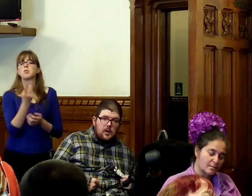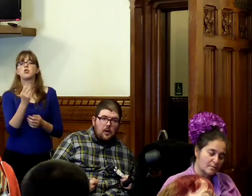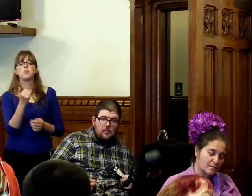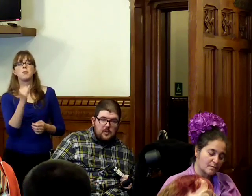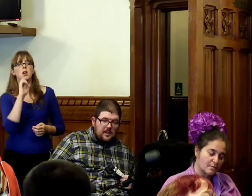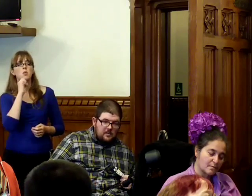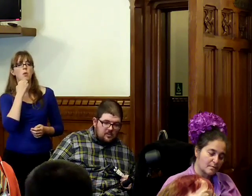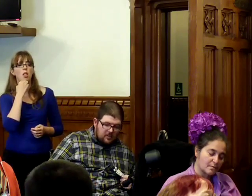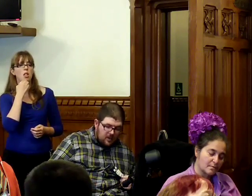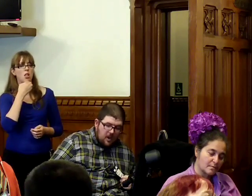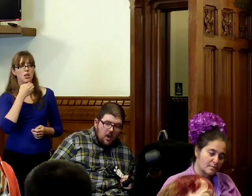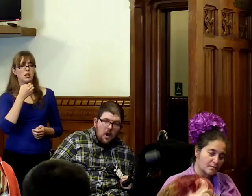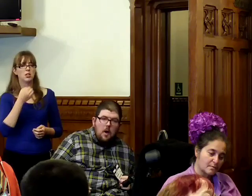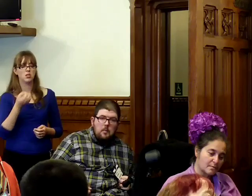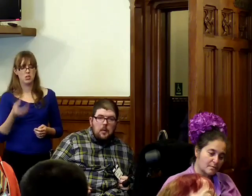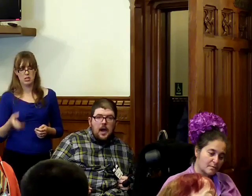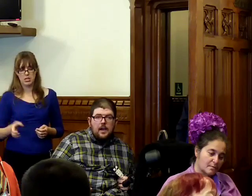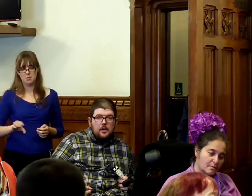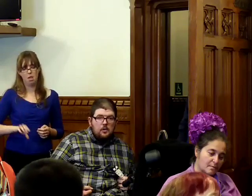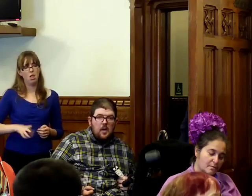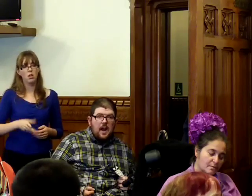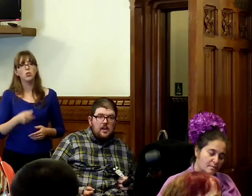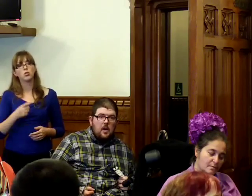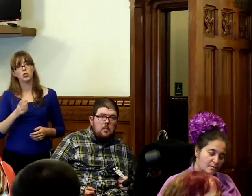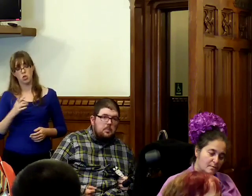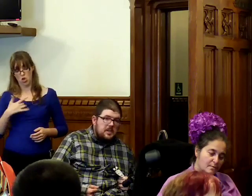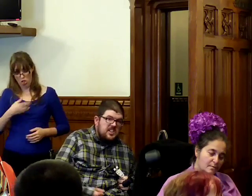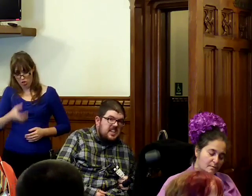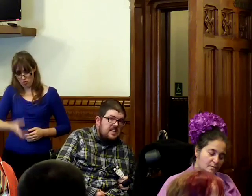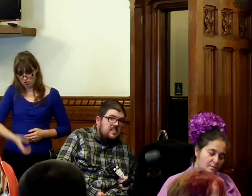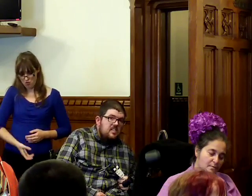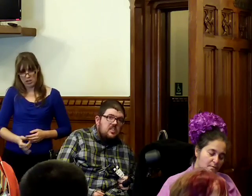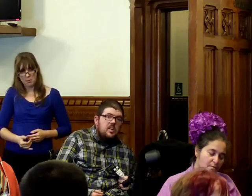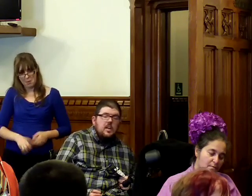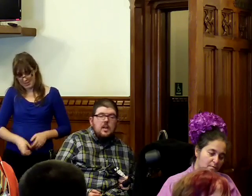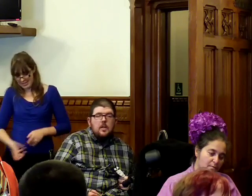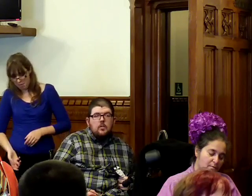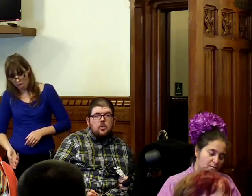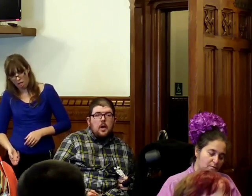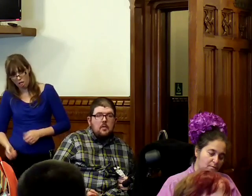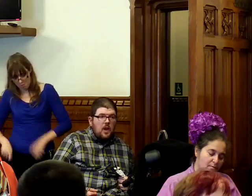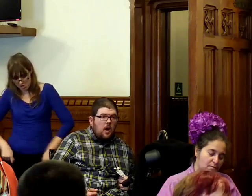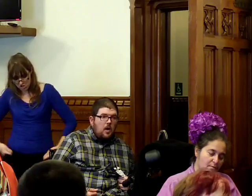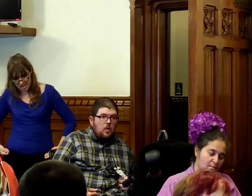drop the contents of my urine on my jeans.